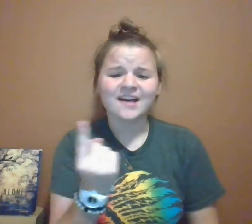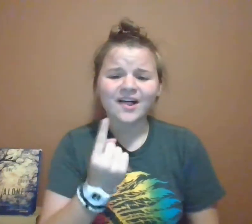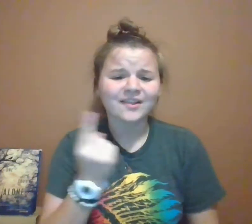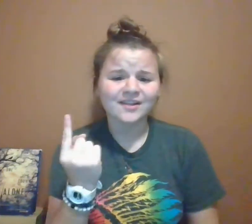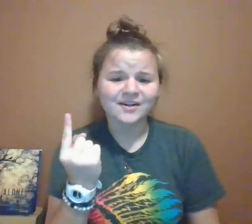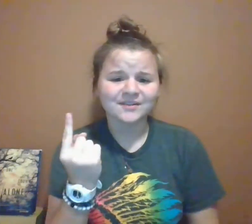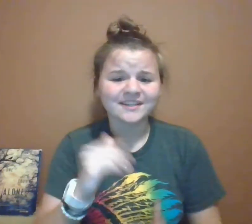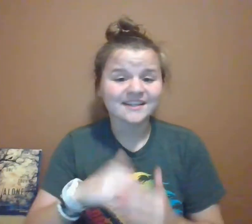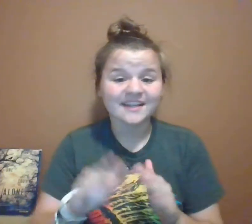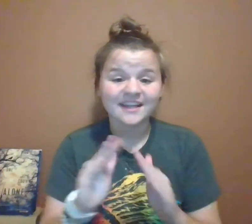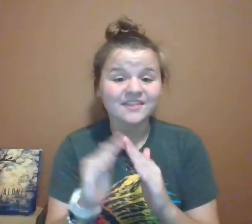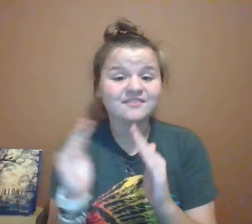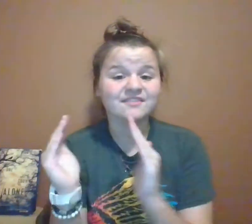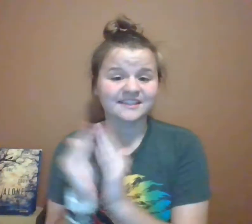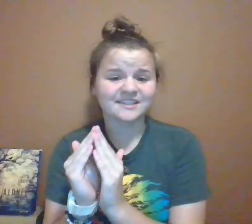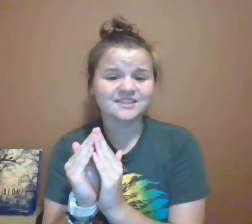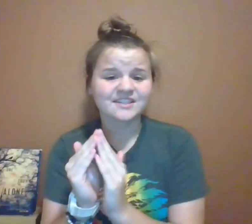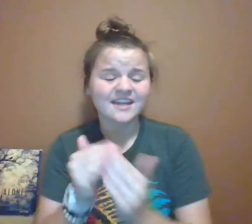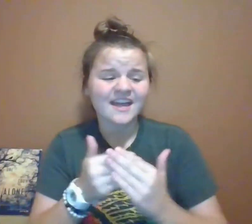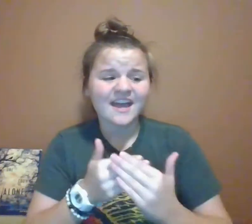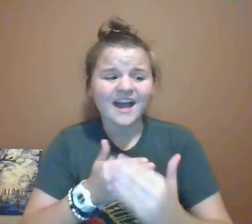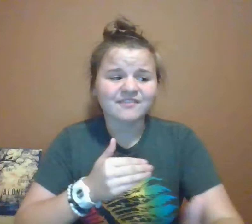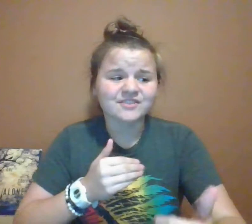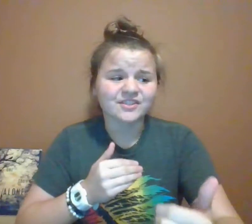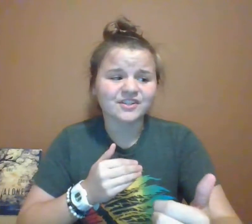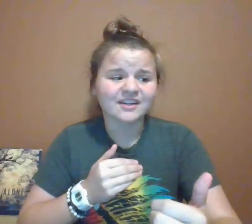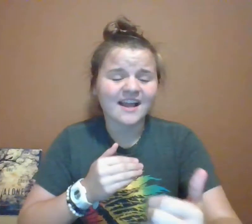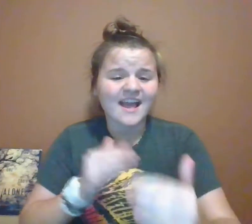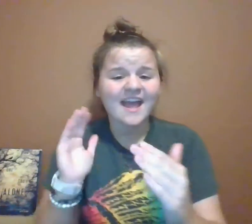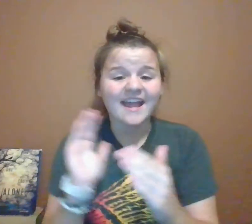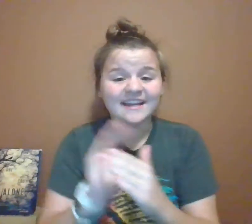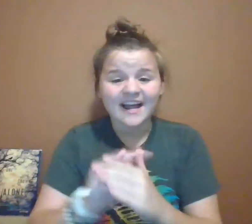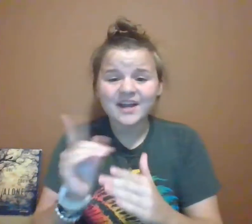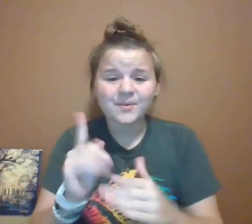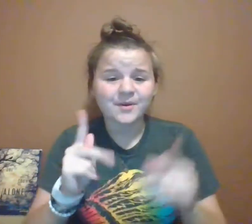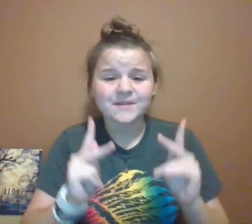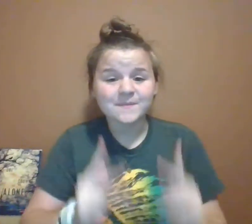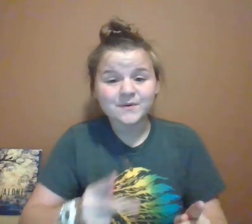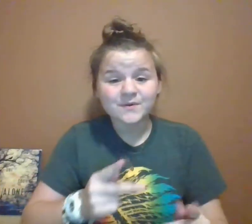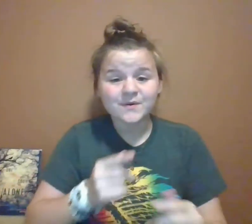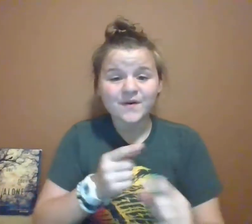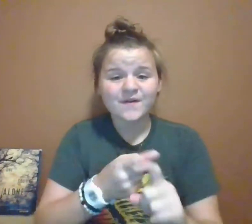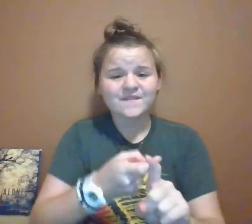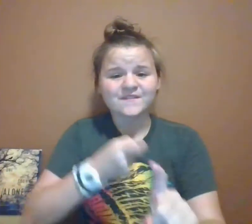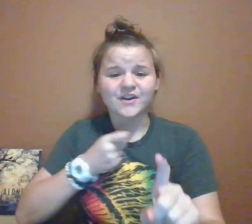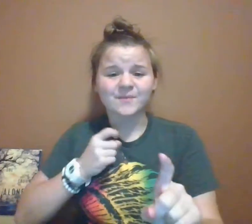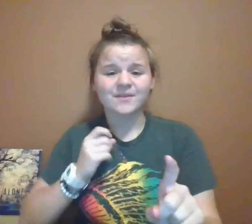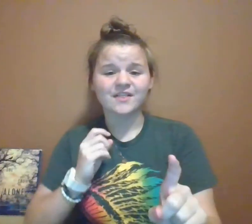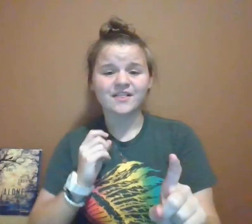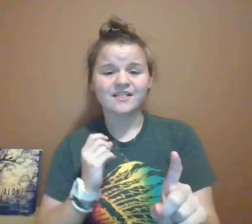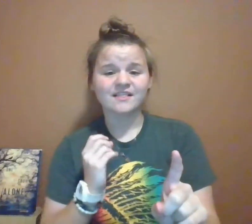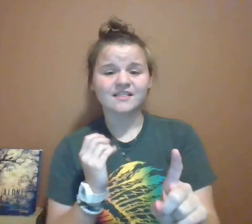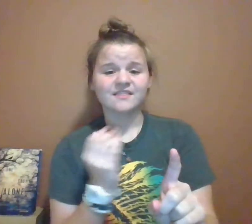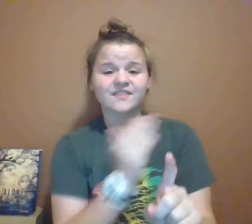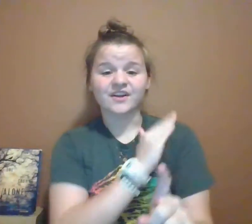alone in the village after a night where people from the